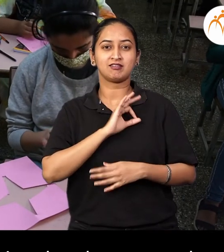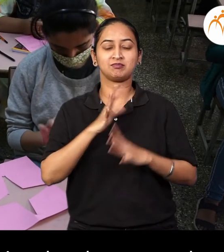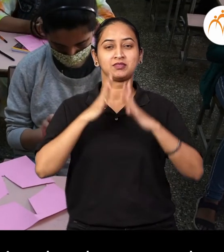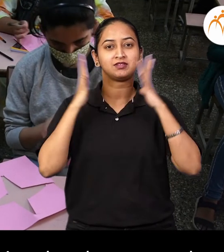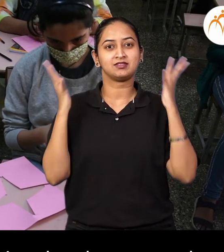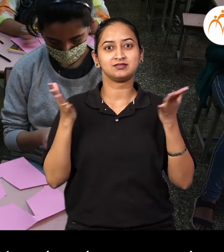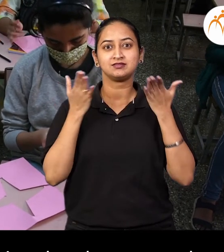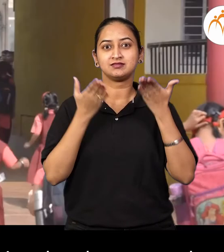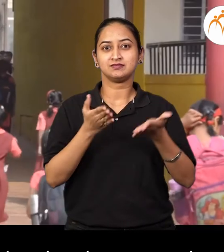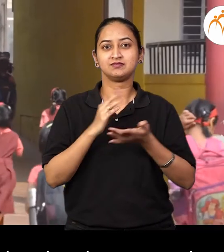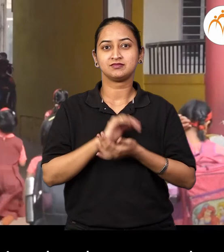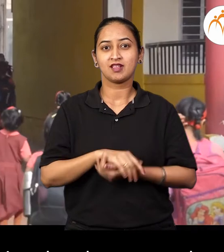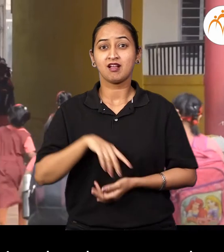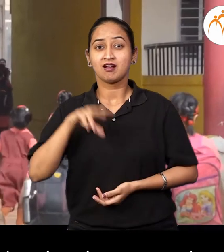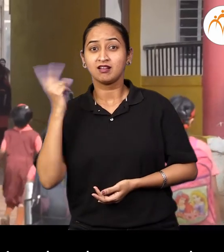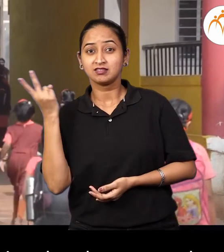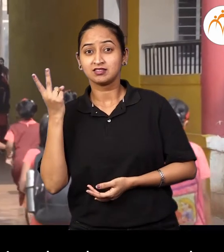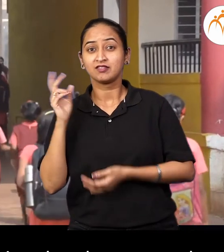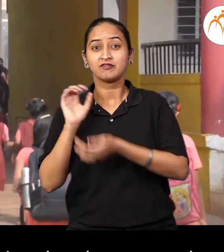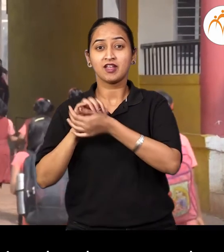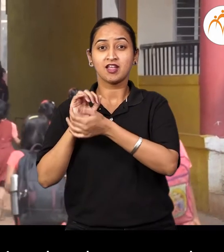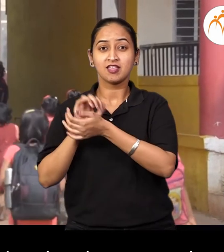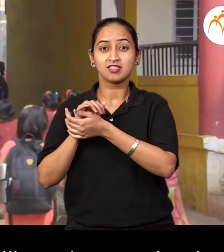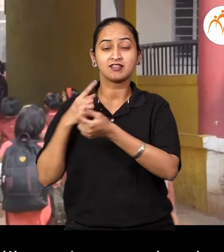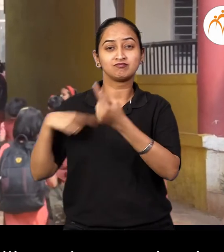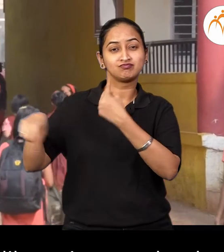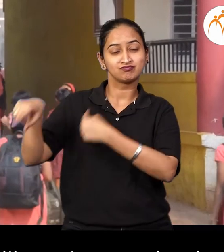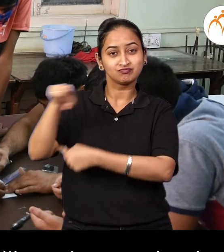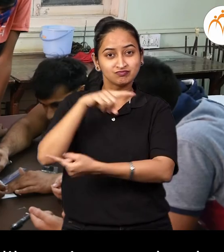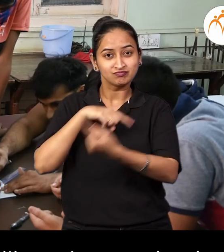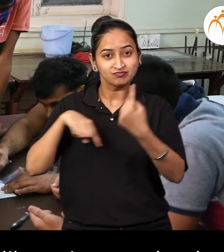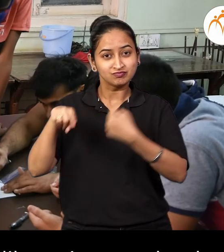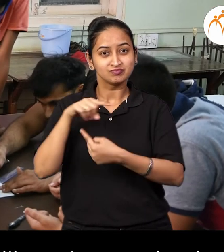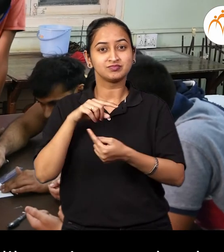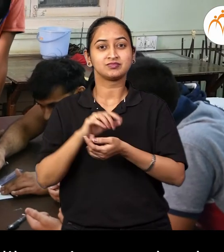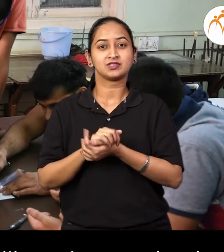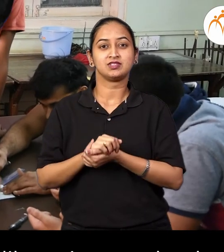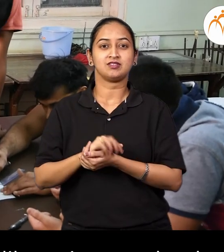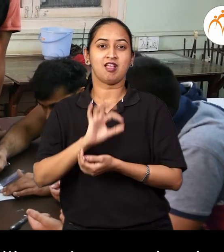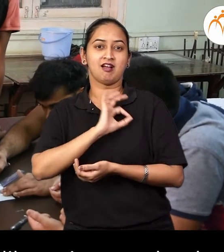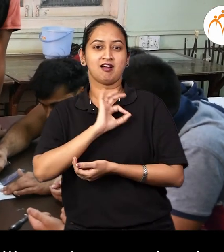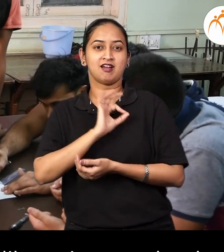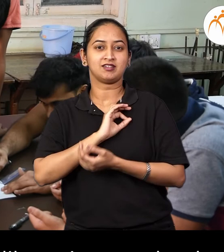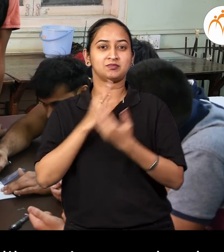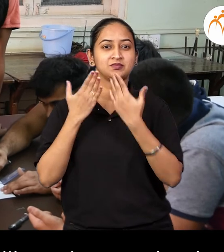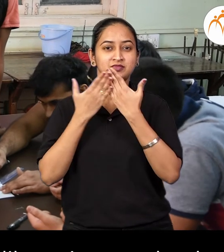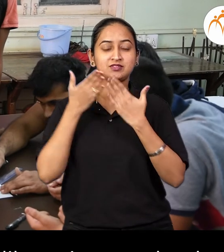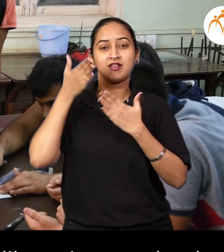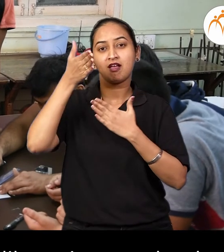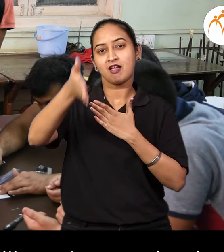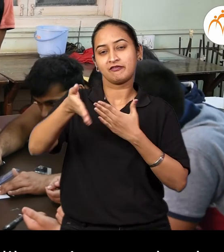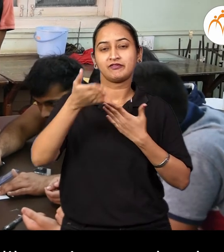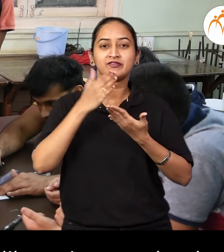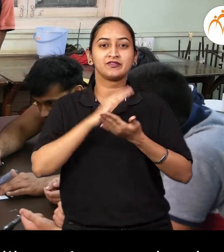like their school very much. All other children also like